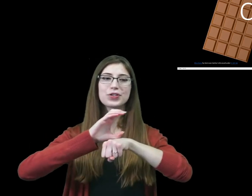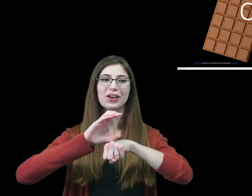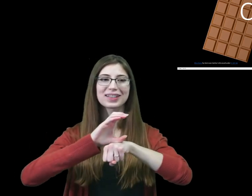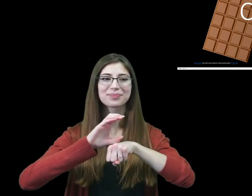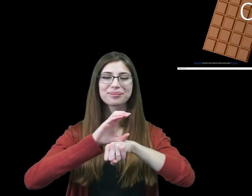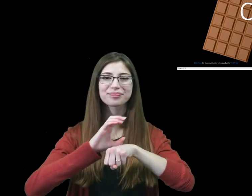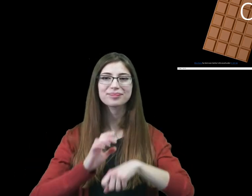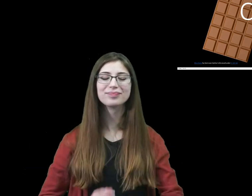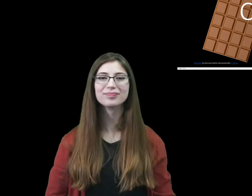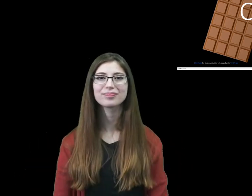Chocolate.